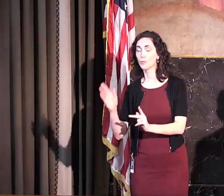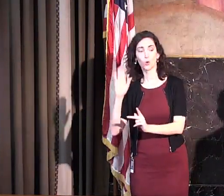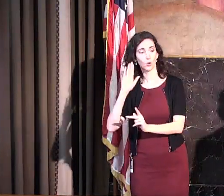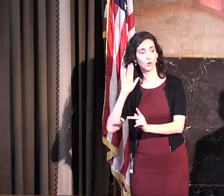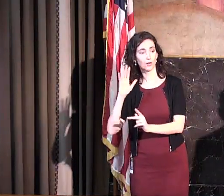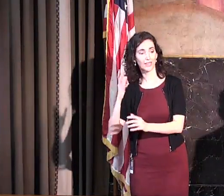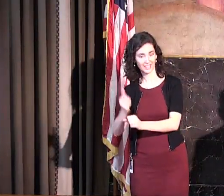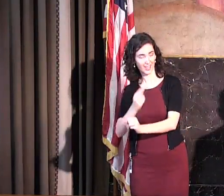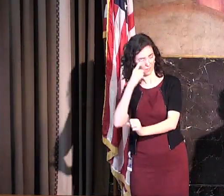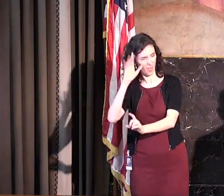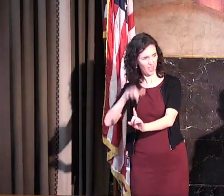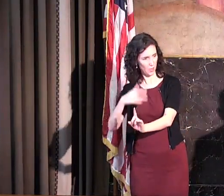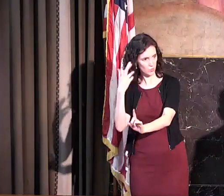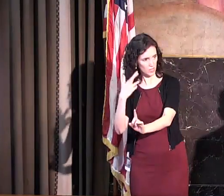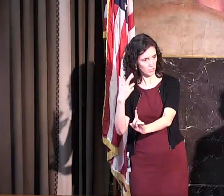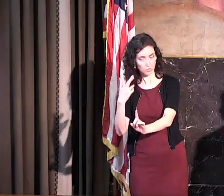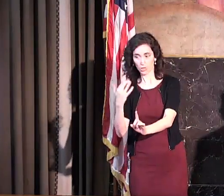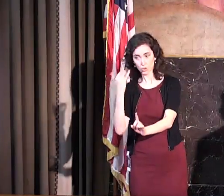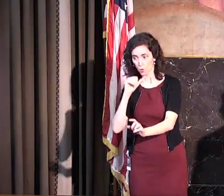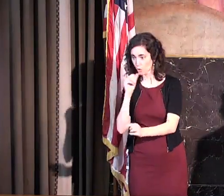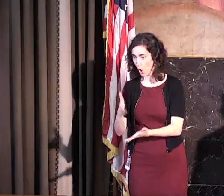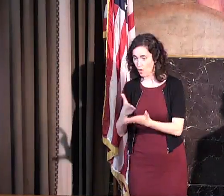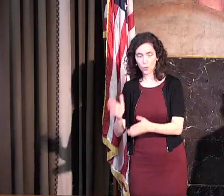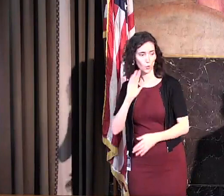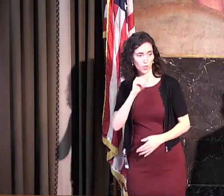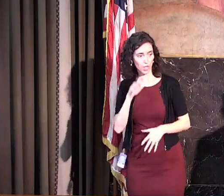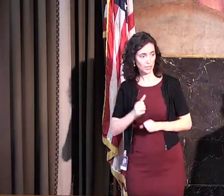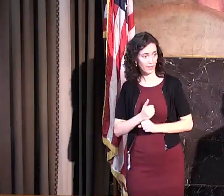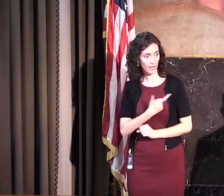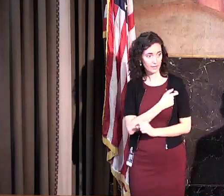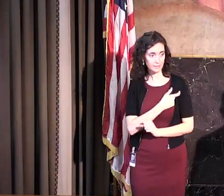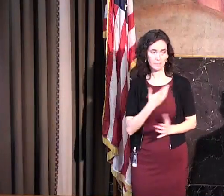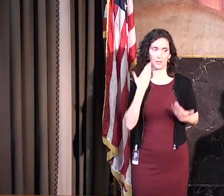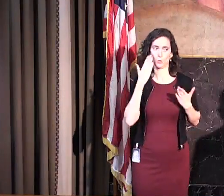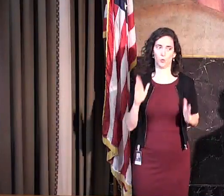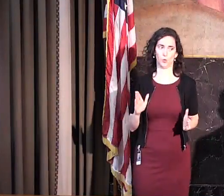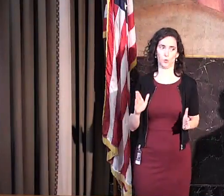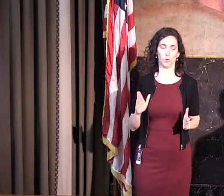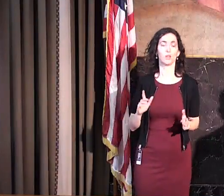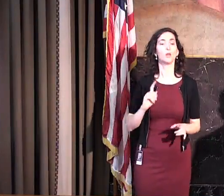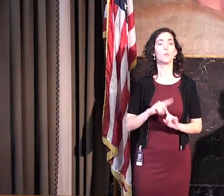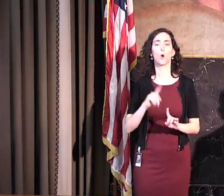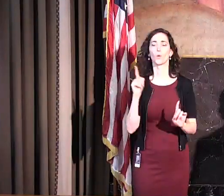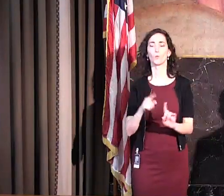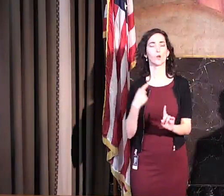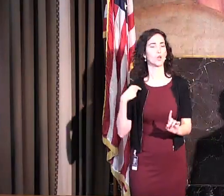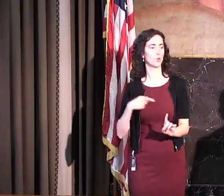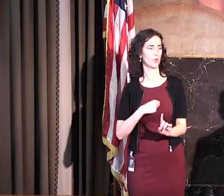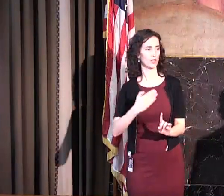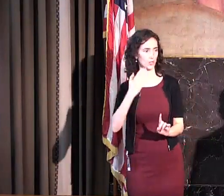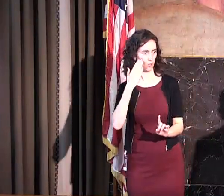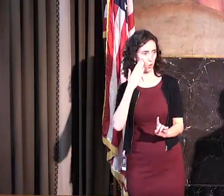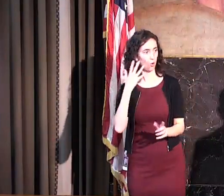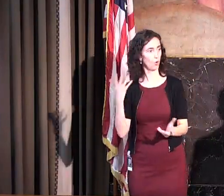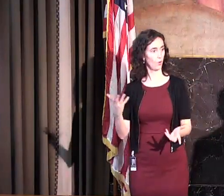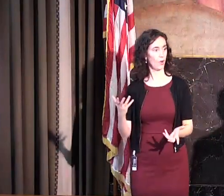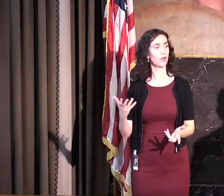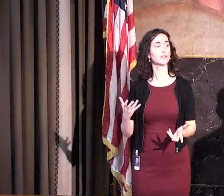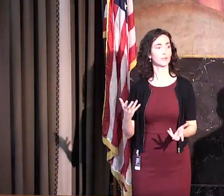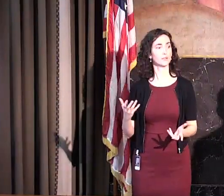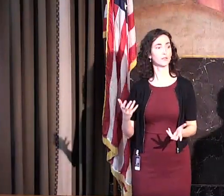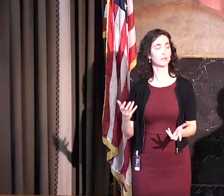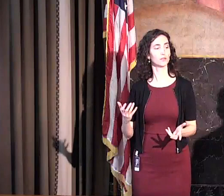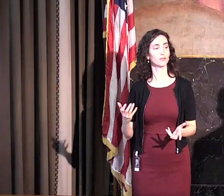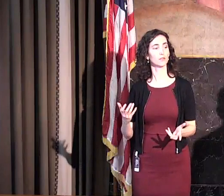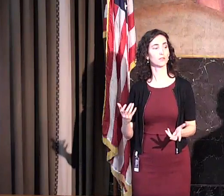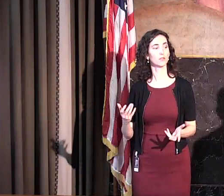have otherwise been vaccinated. But what we can know with some precision is the trajectory that we were on,